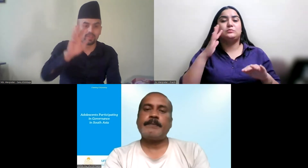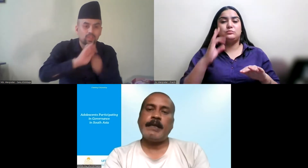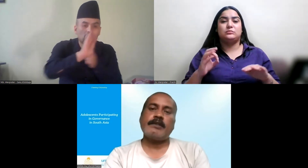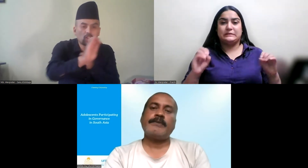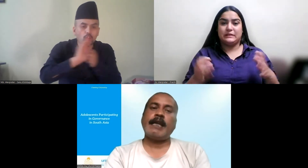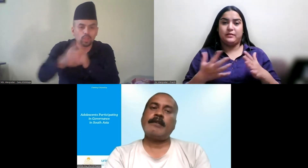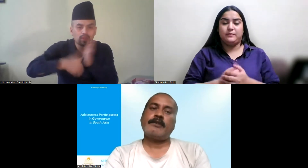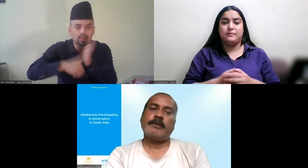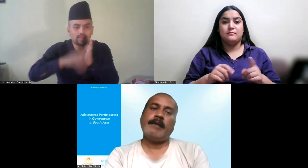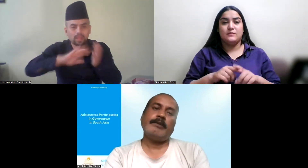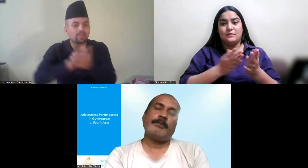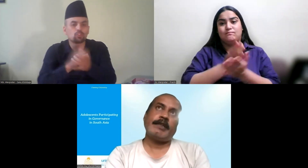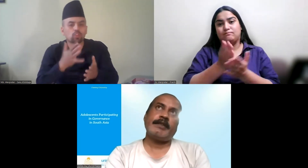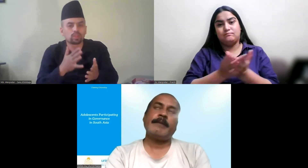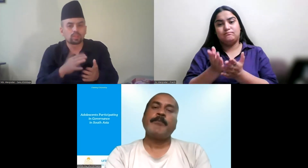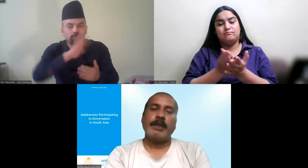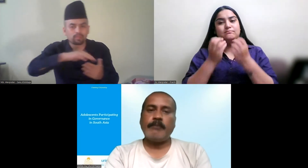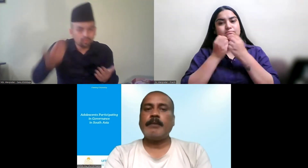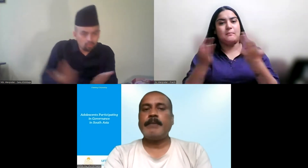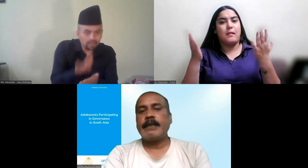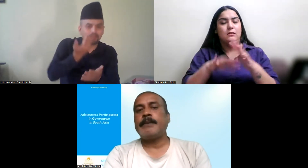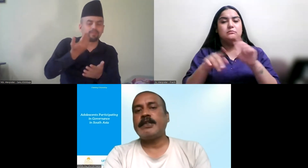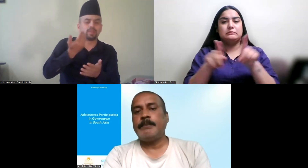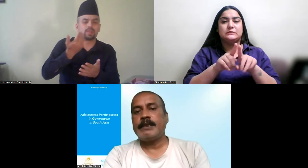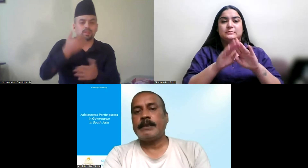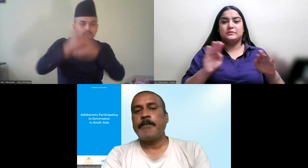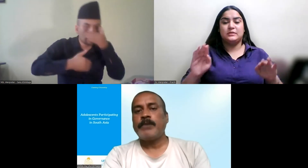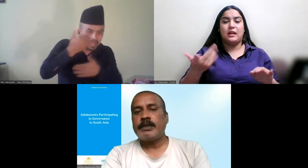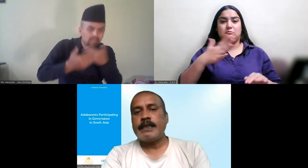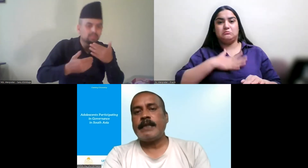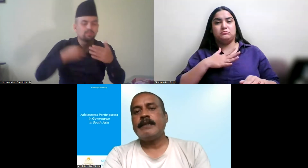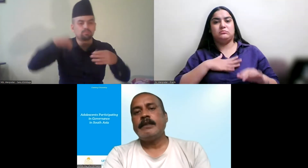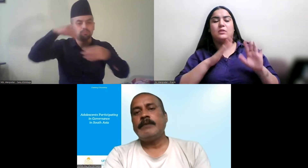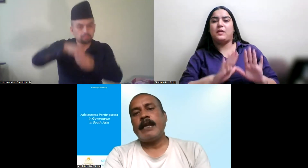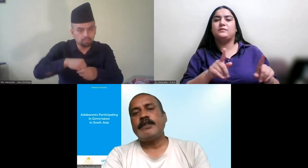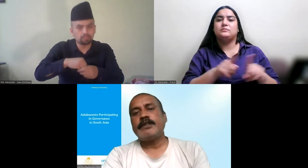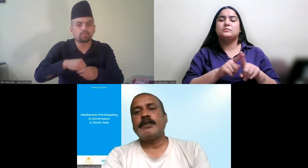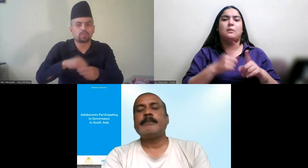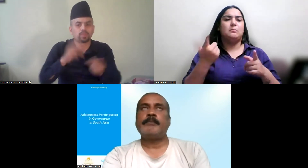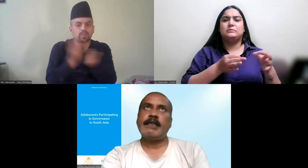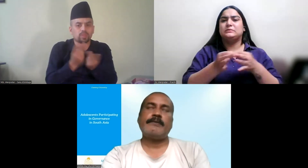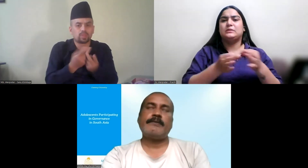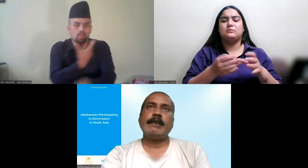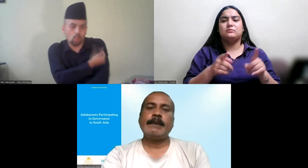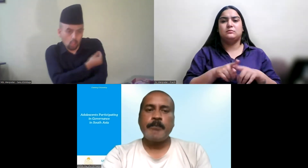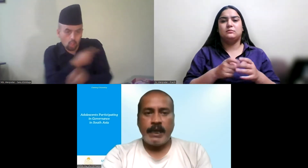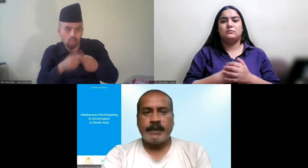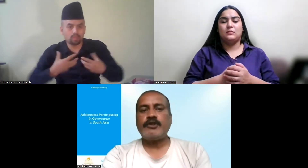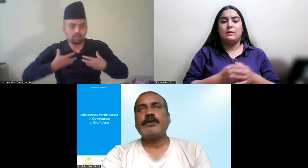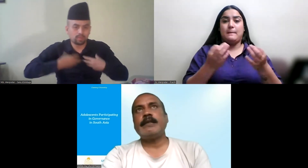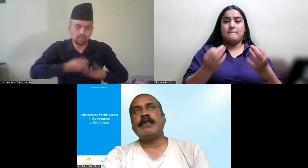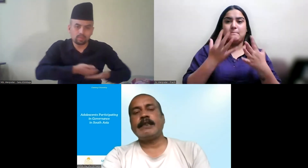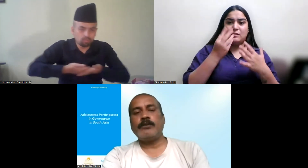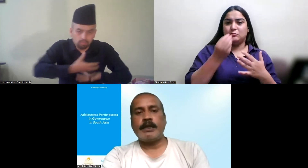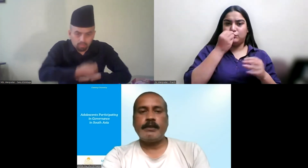various aspects of child survival, protection, development, and participation, such as immunization, breastfeeding, access